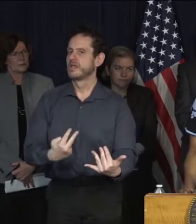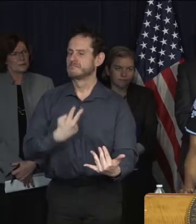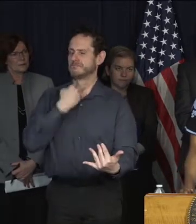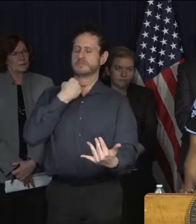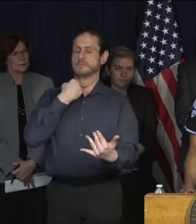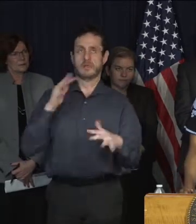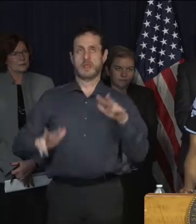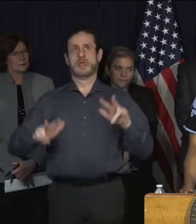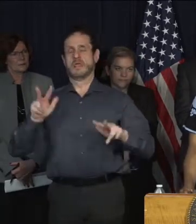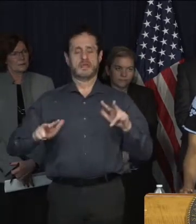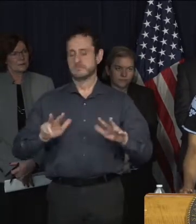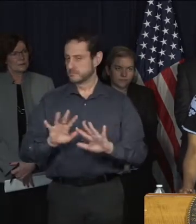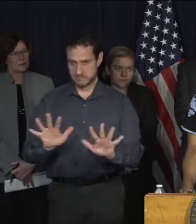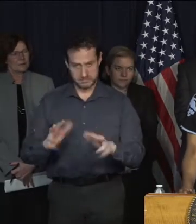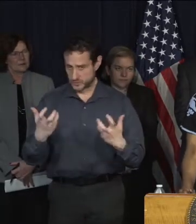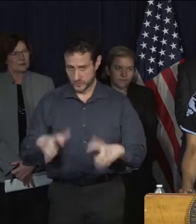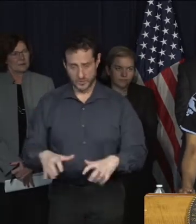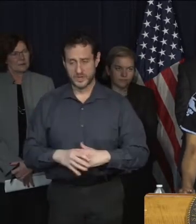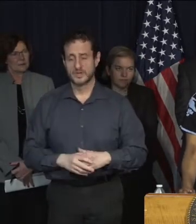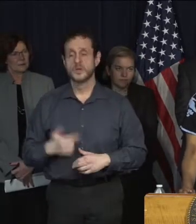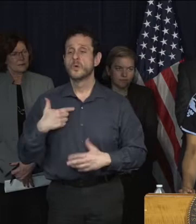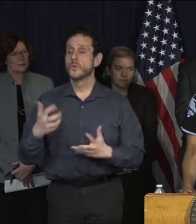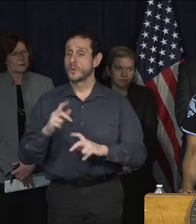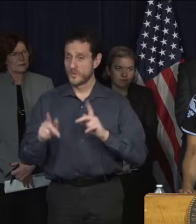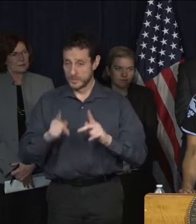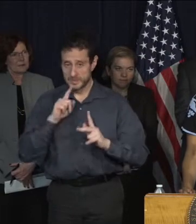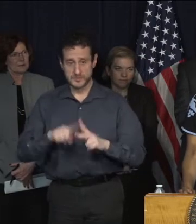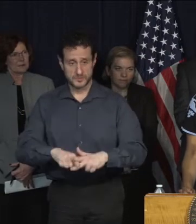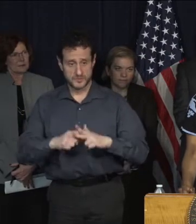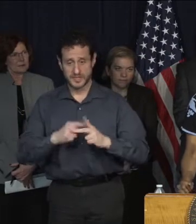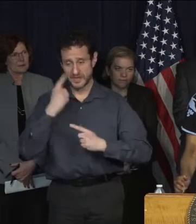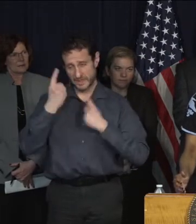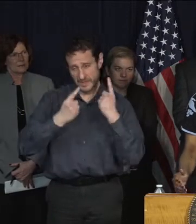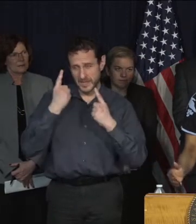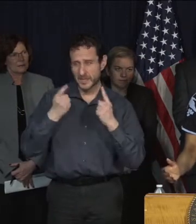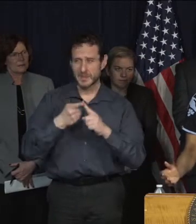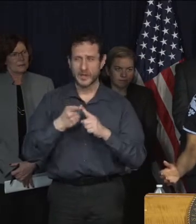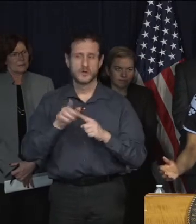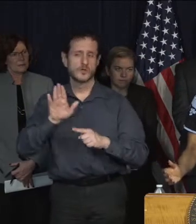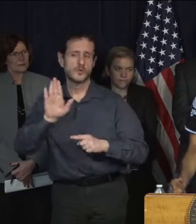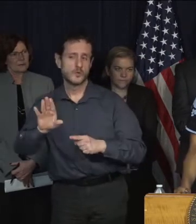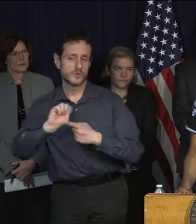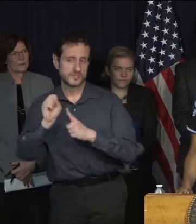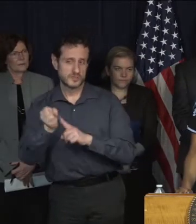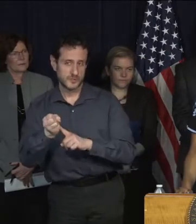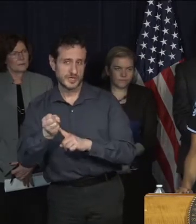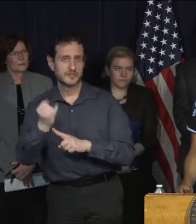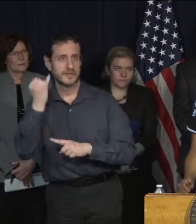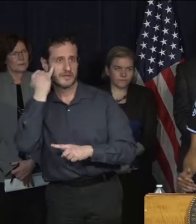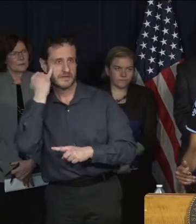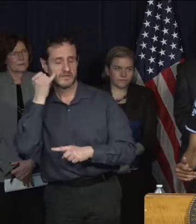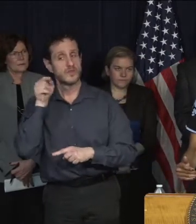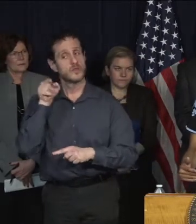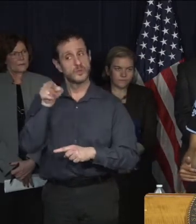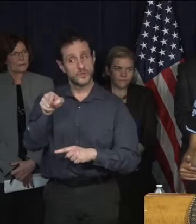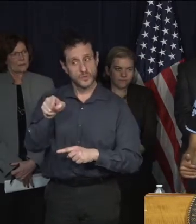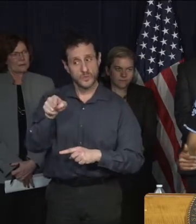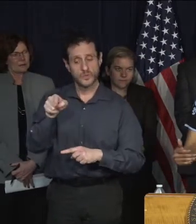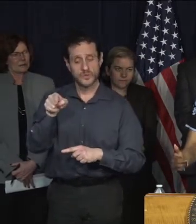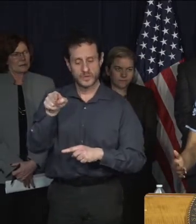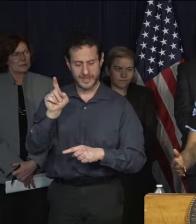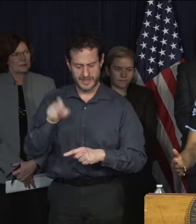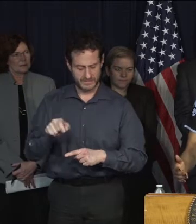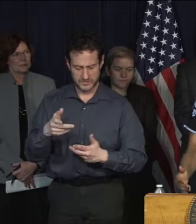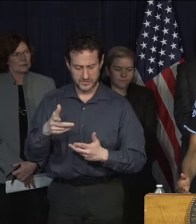being caught flat-footed. So we want people to start thinking of a situation potentially where you have to